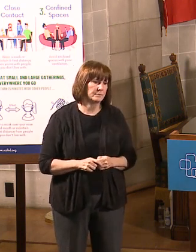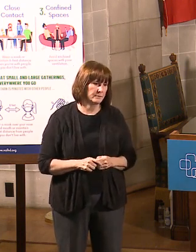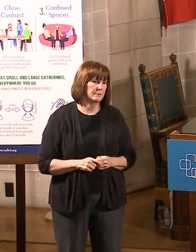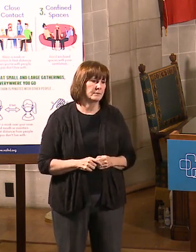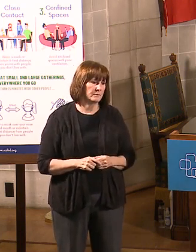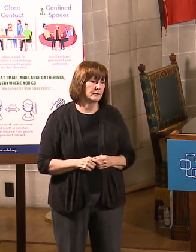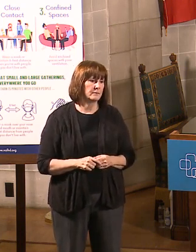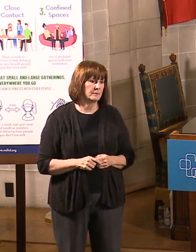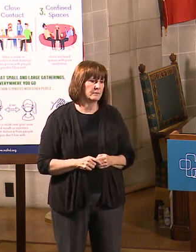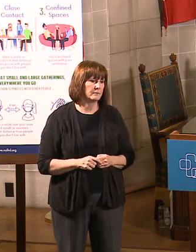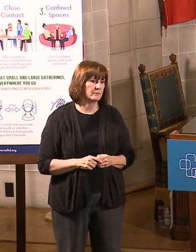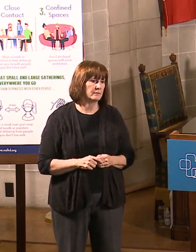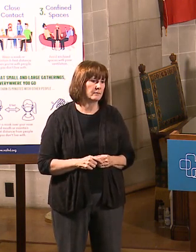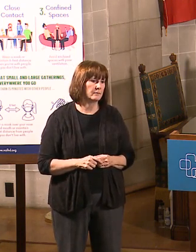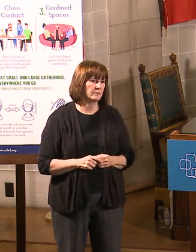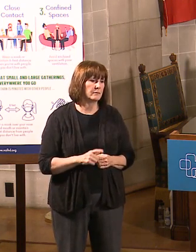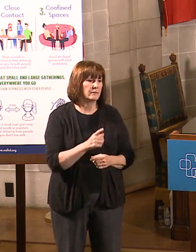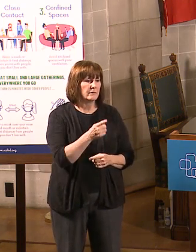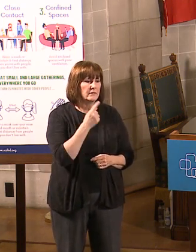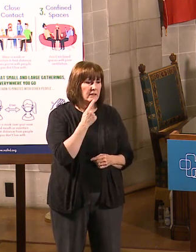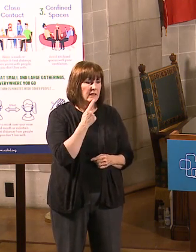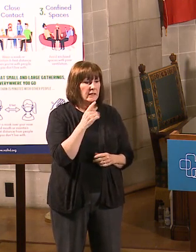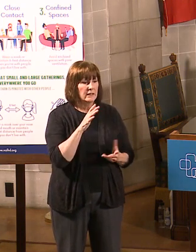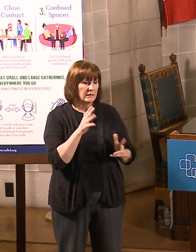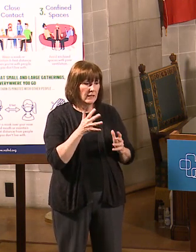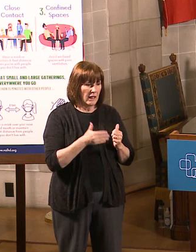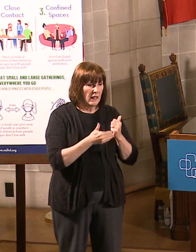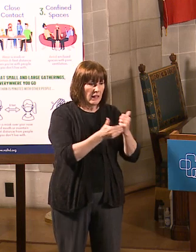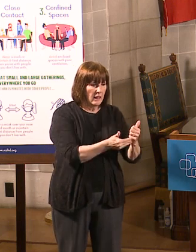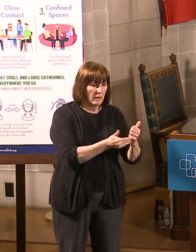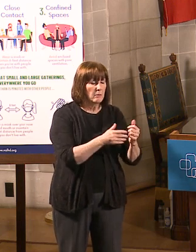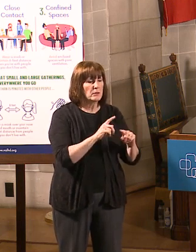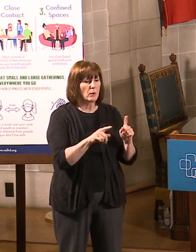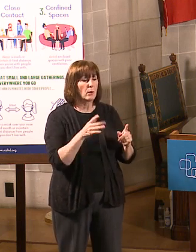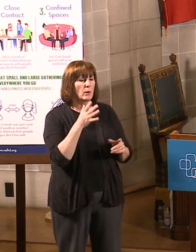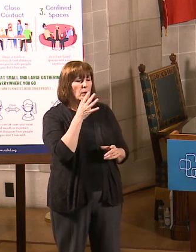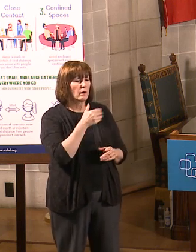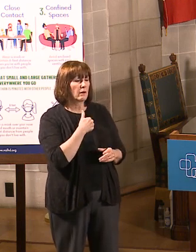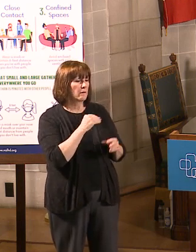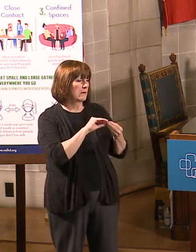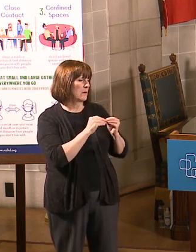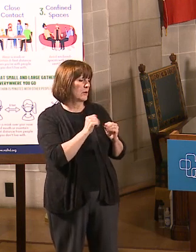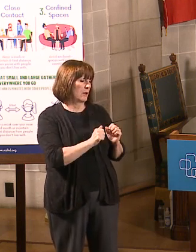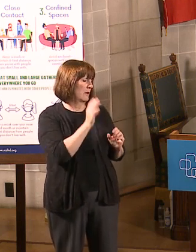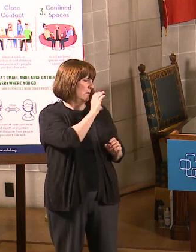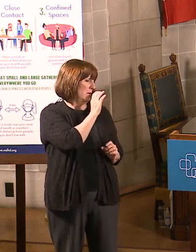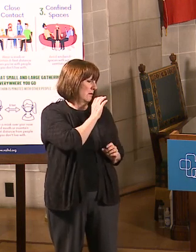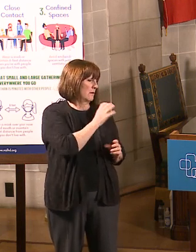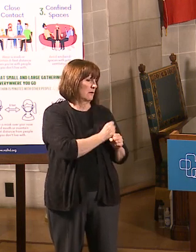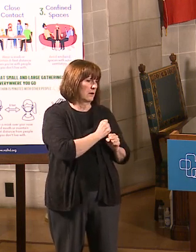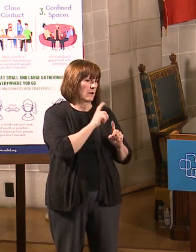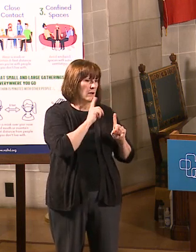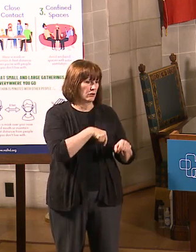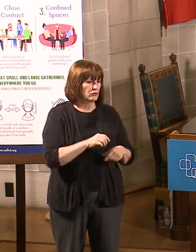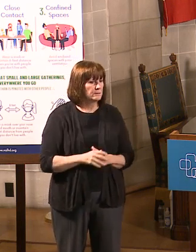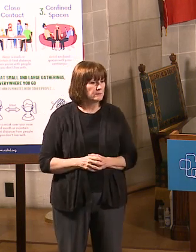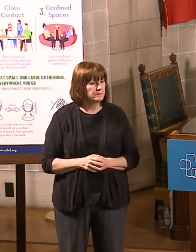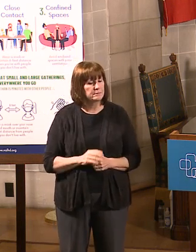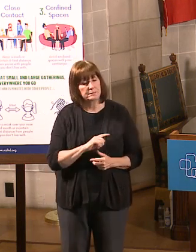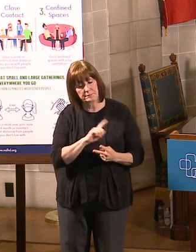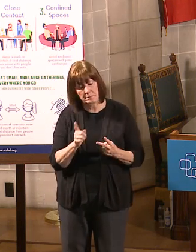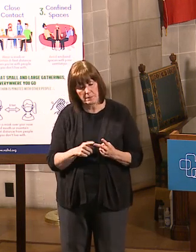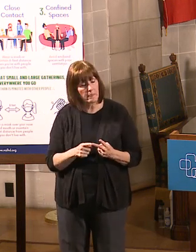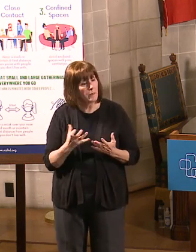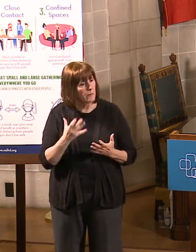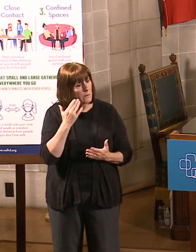Okay, so maybe Grant, Dr. Antone said he's heard it's helped. We don't have numbers, so that's one that we can run down for you and get you an answer on. And then he wants